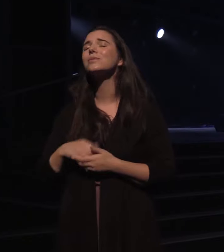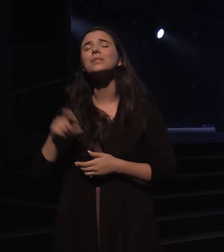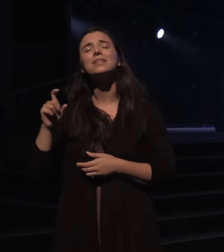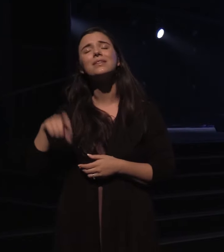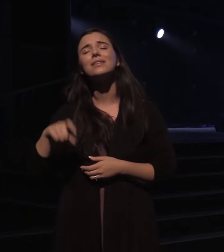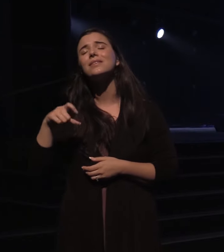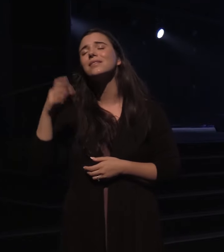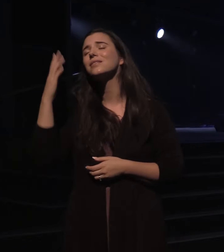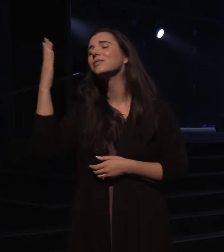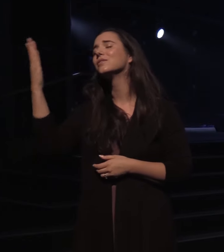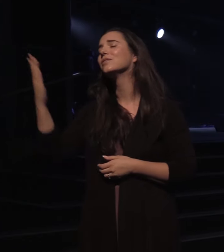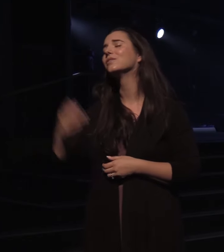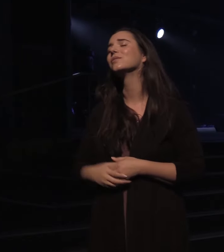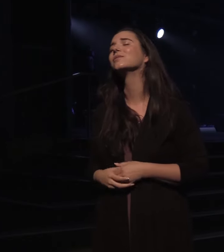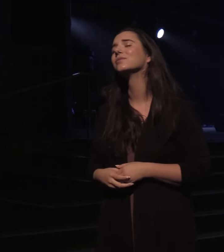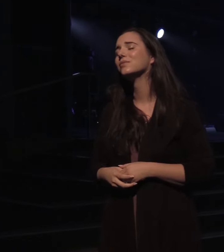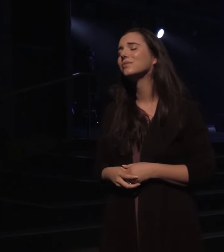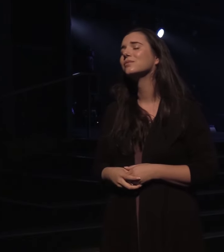How we